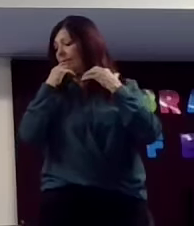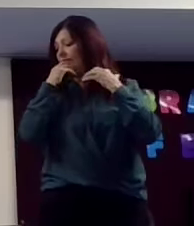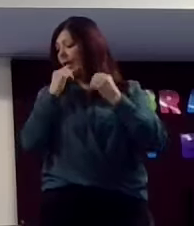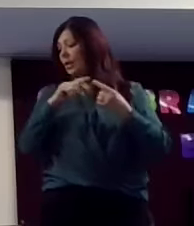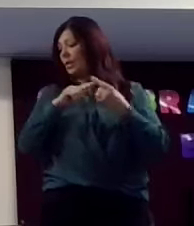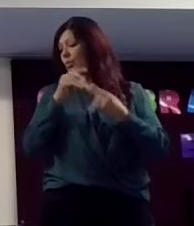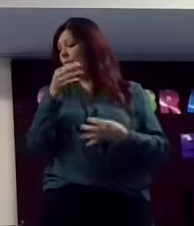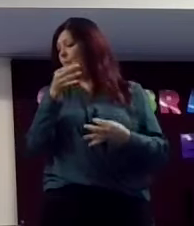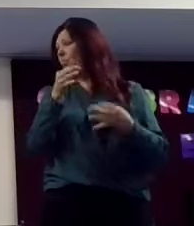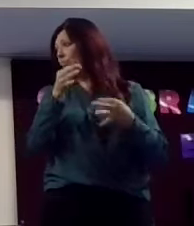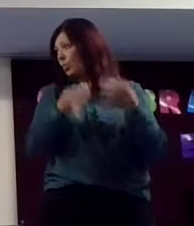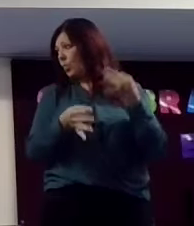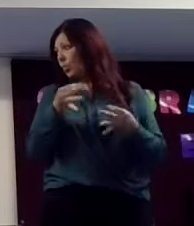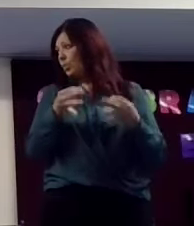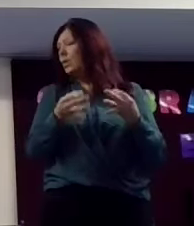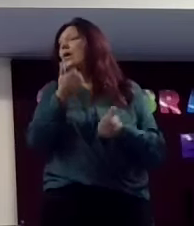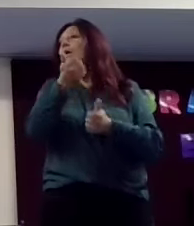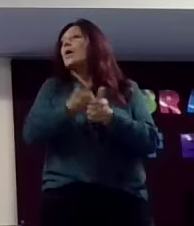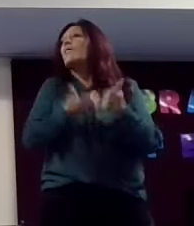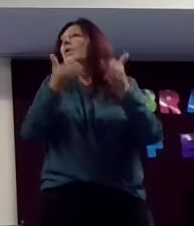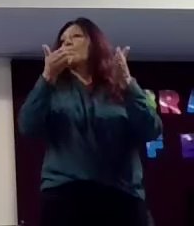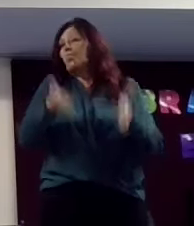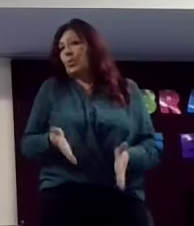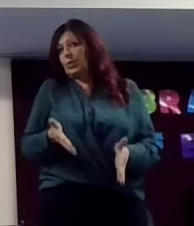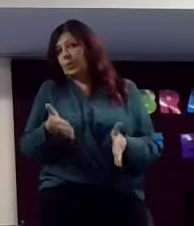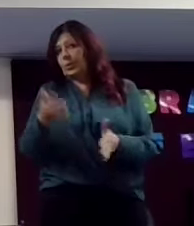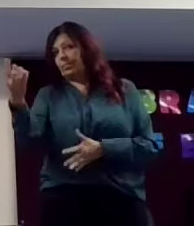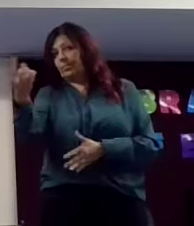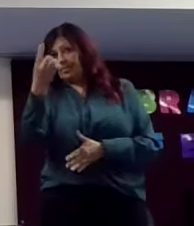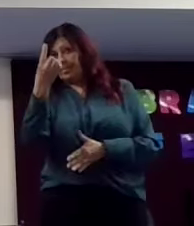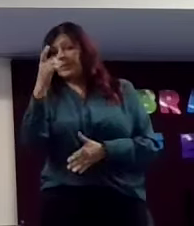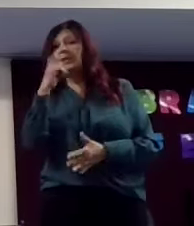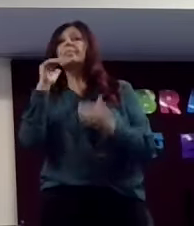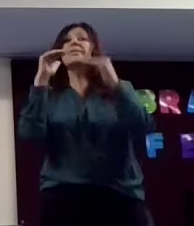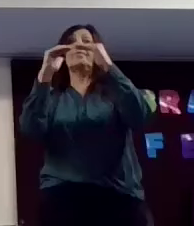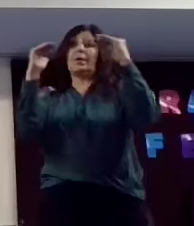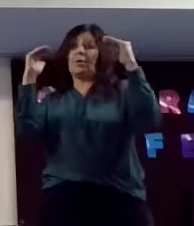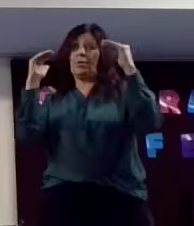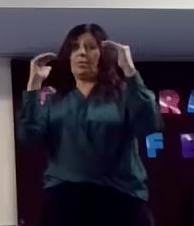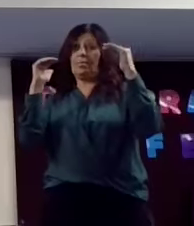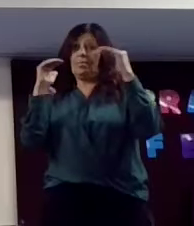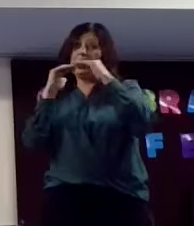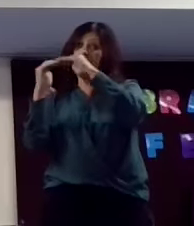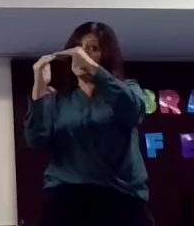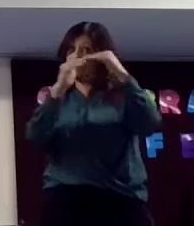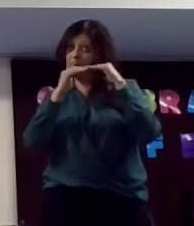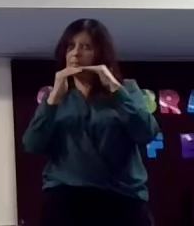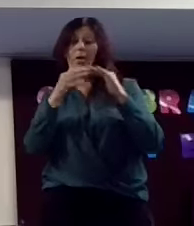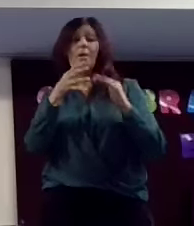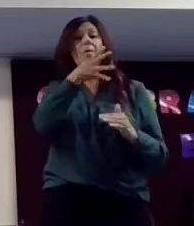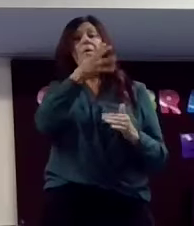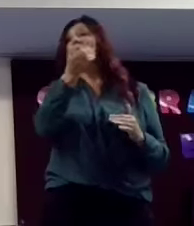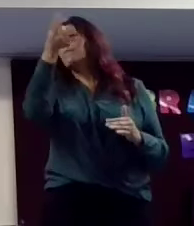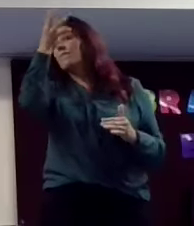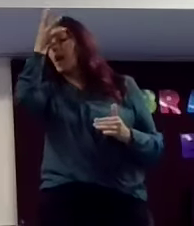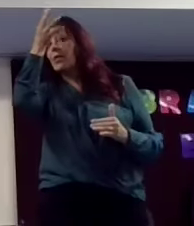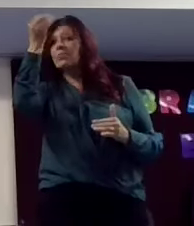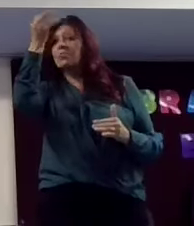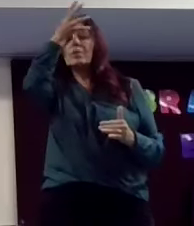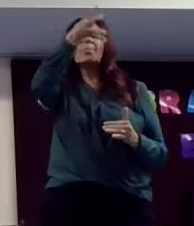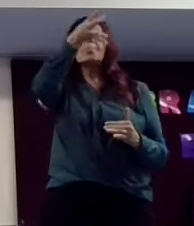to the court. I feel like every person that walks through that door needs to be treated fairly and equally. Mothers and fathers